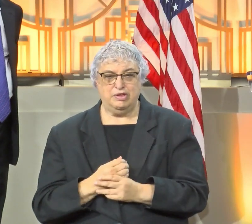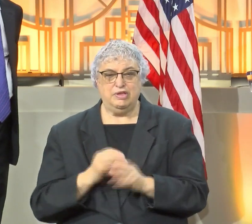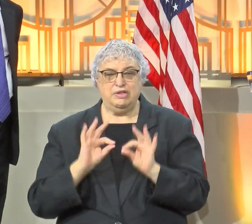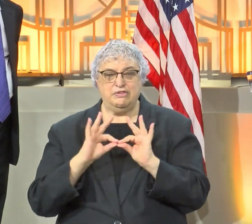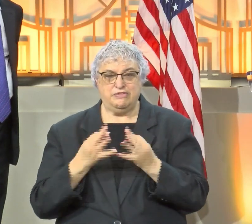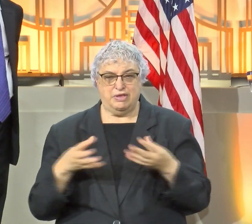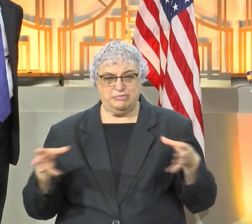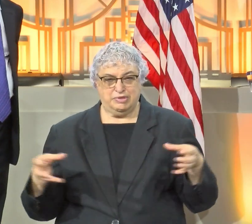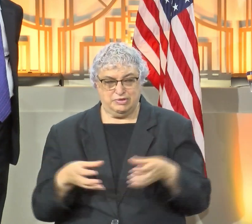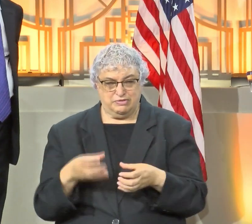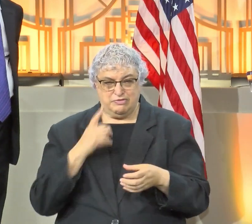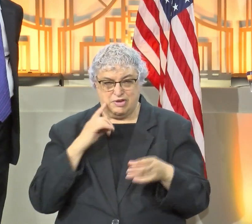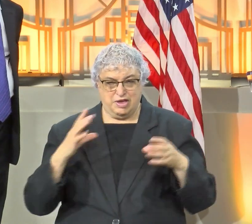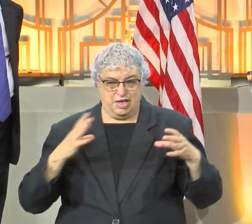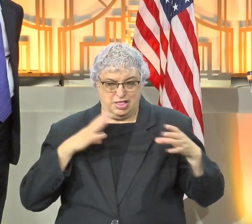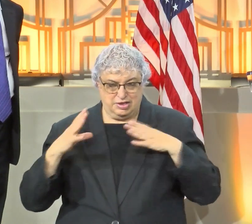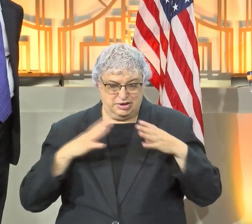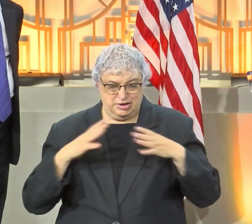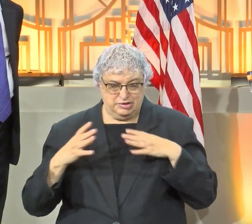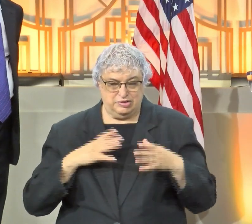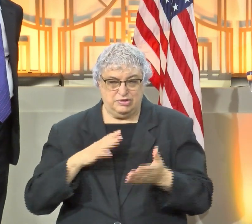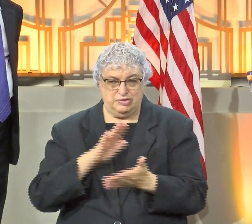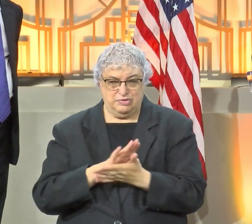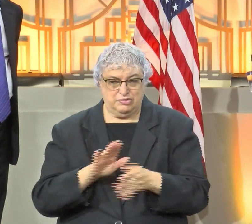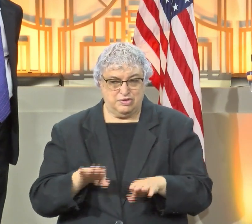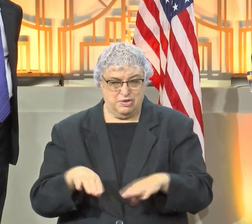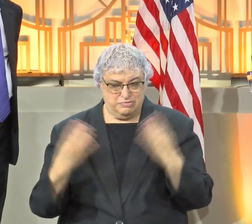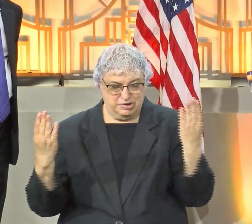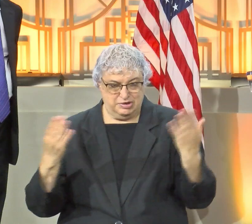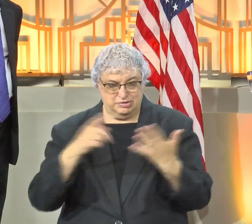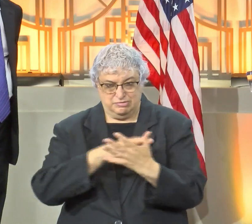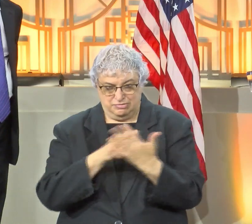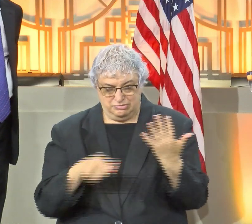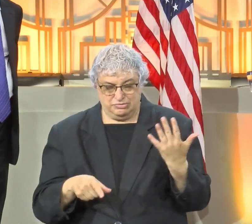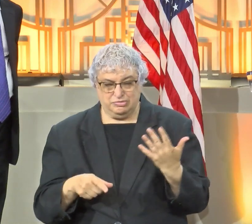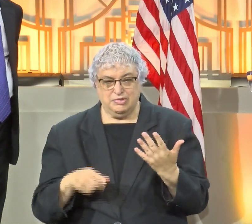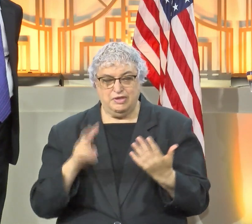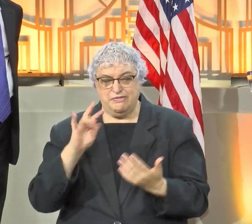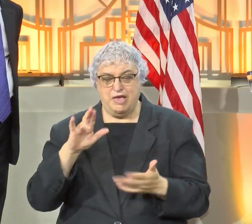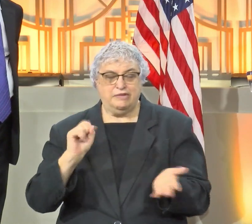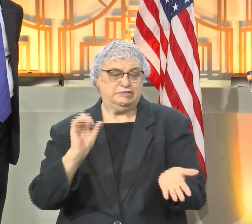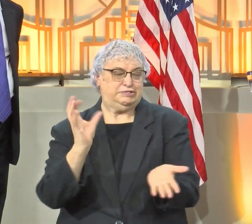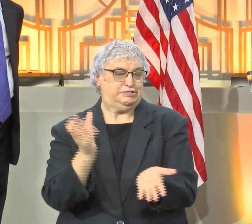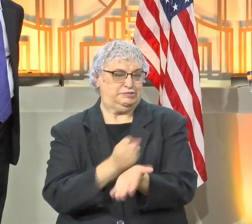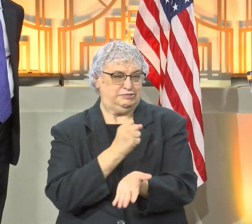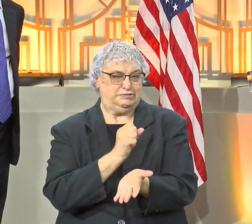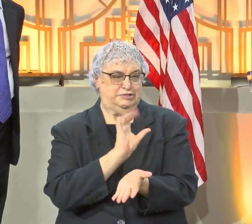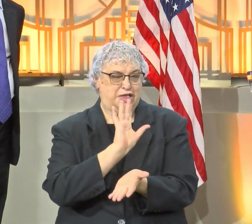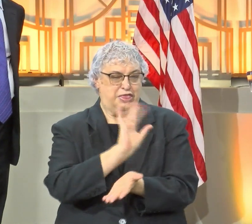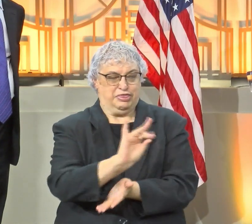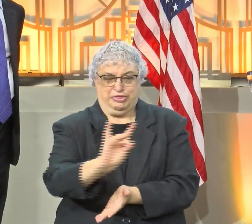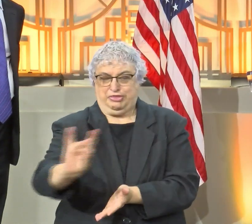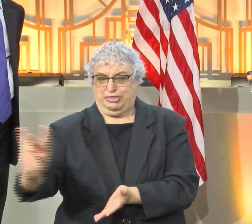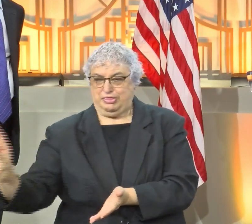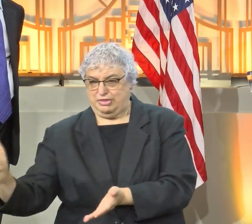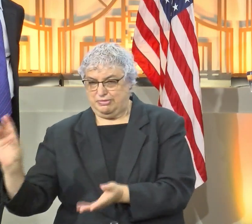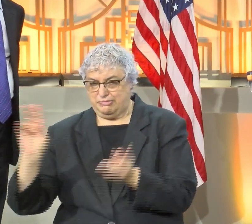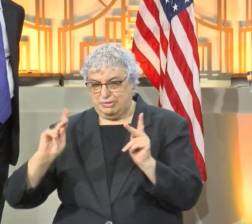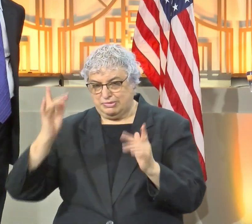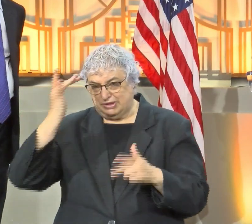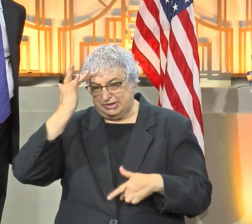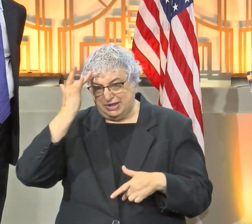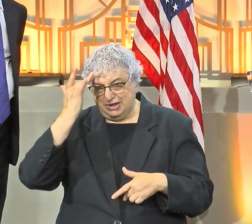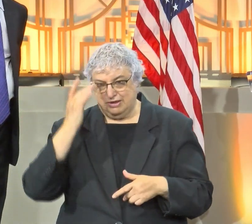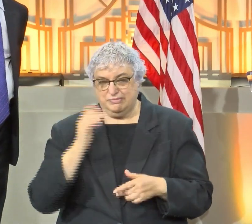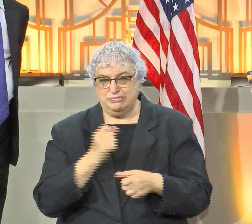groups more because of the holidays, we've got schools opening, these are all things that the virus will take advantage of if we give it the opportunity. So please pay attention to what was in the